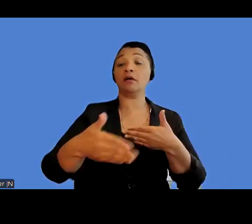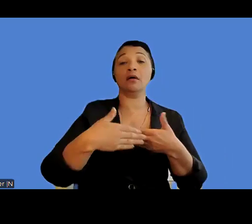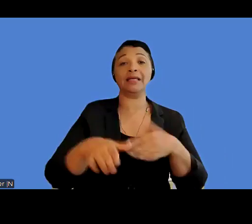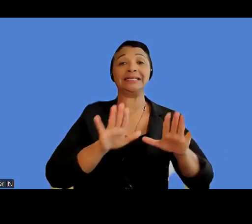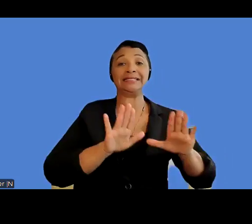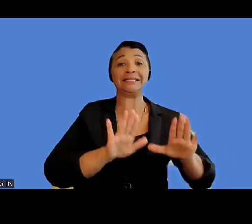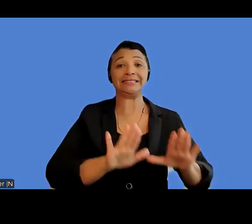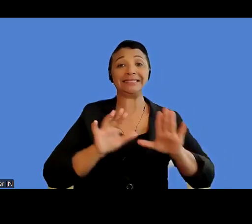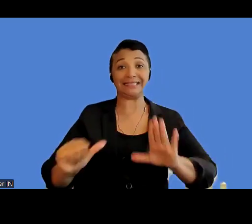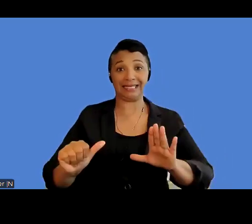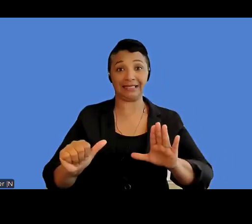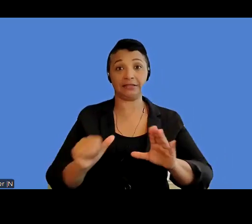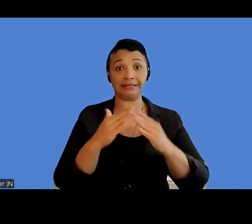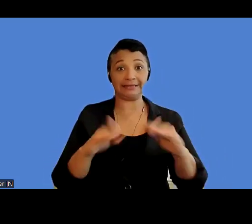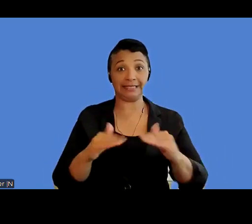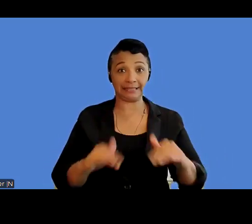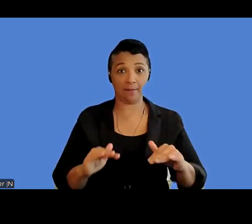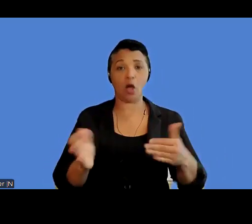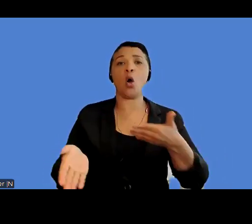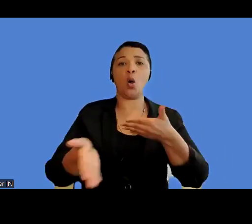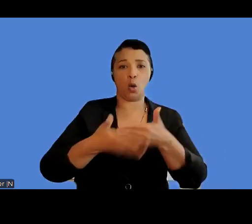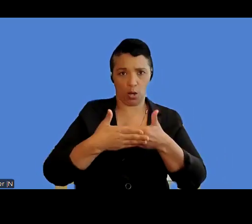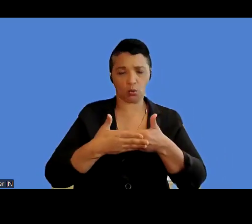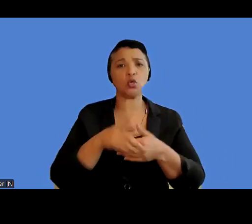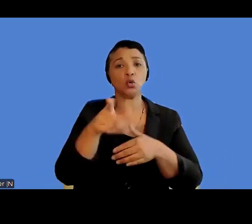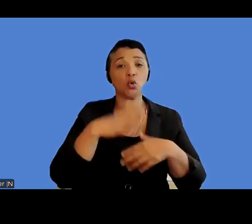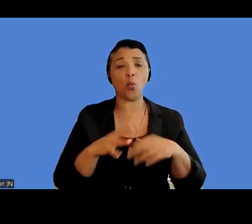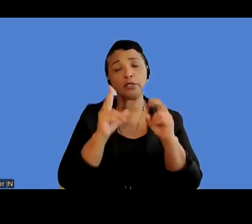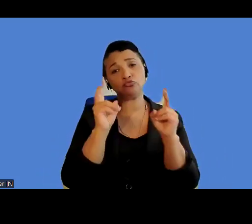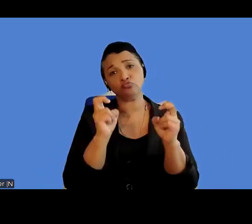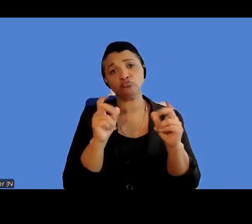December to apply for all of these different events.